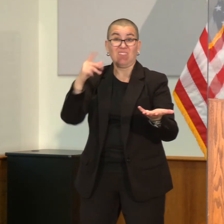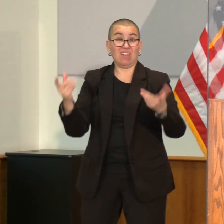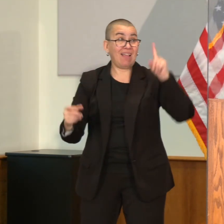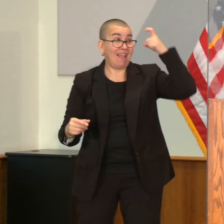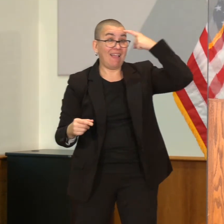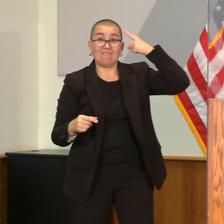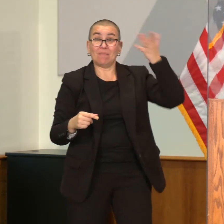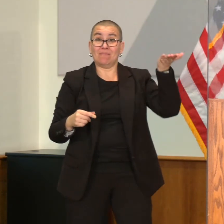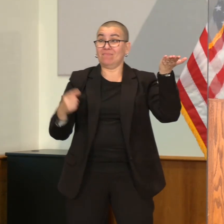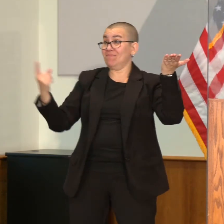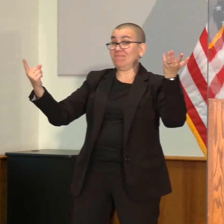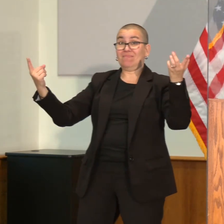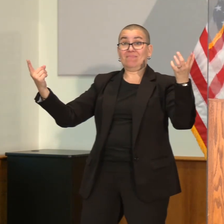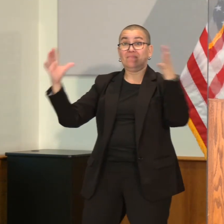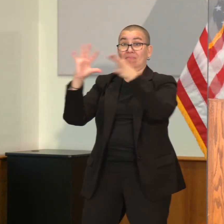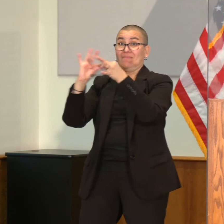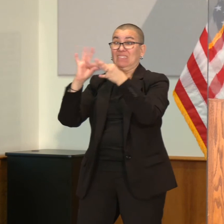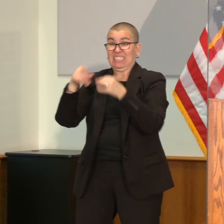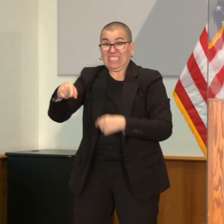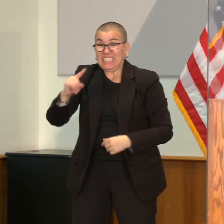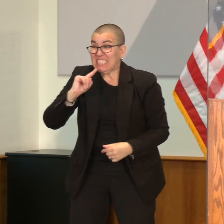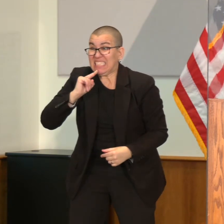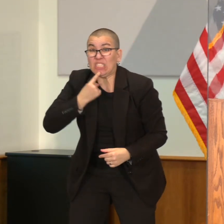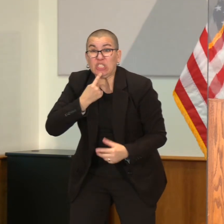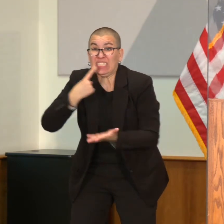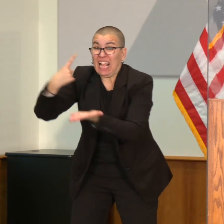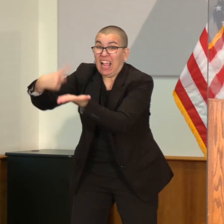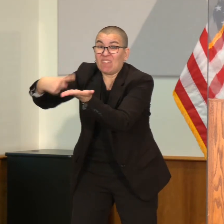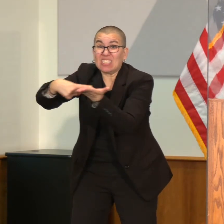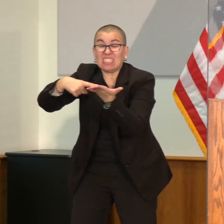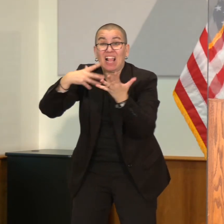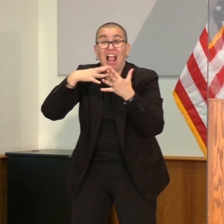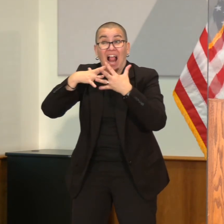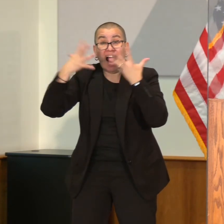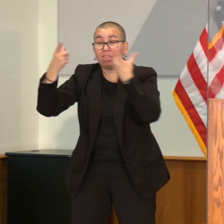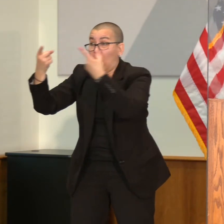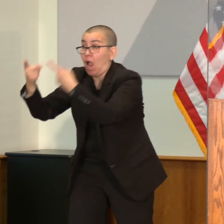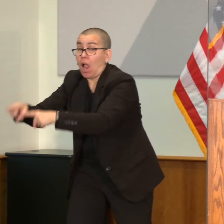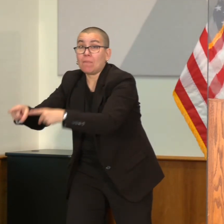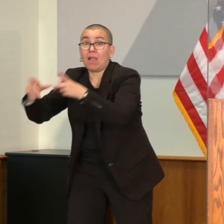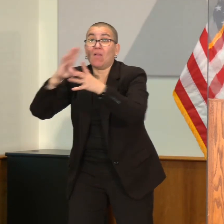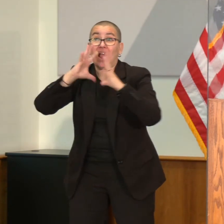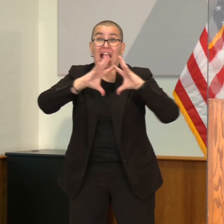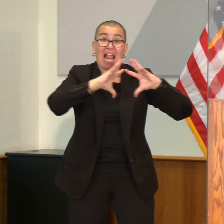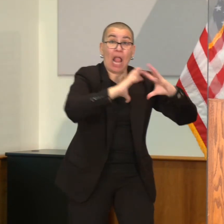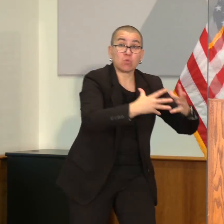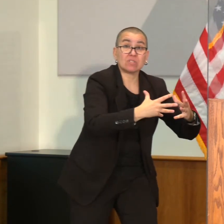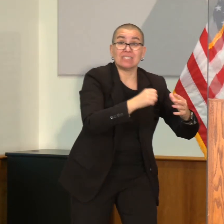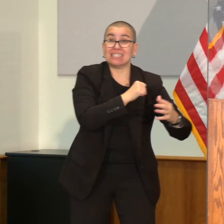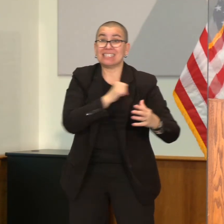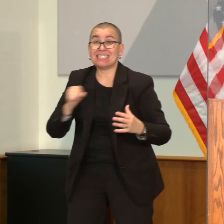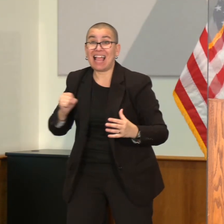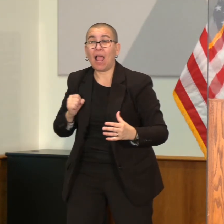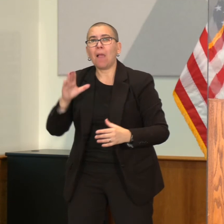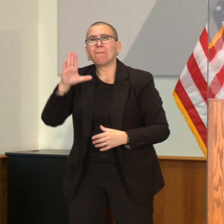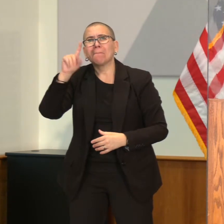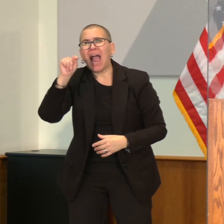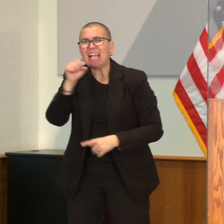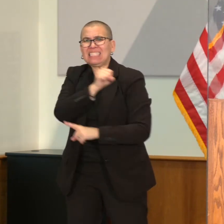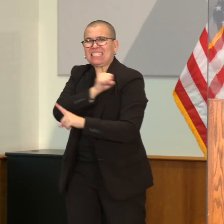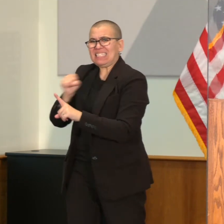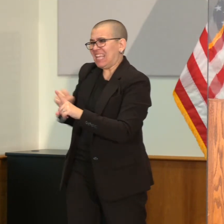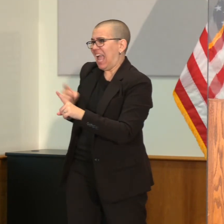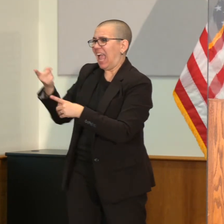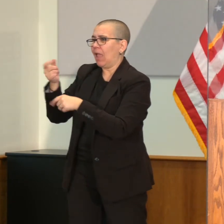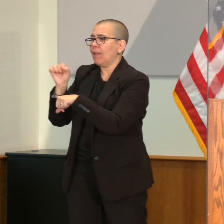we had a rather intense conversation about how much work has happened in the House and how little work had happened in the Senate. And then I think in response to